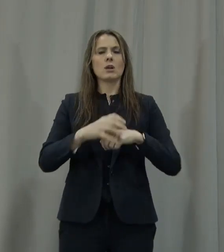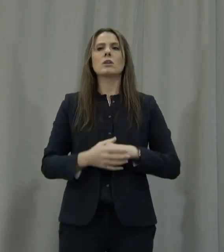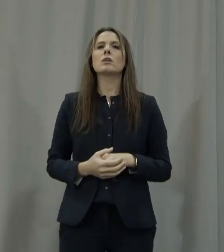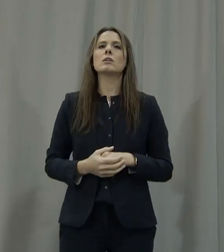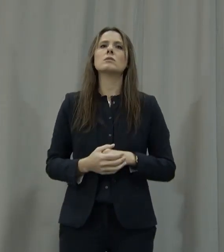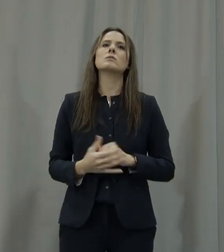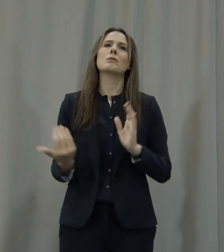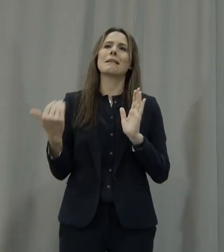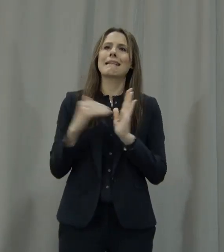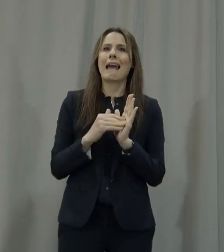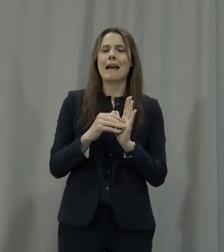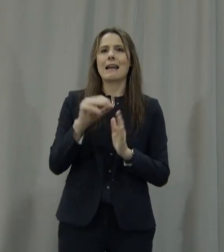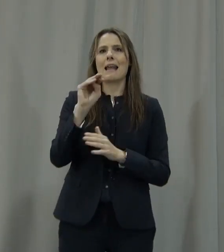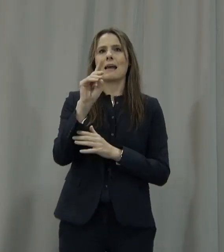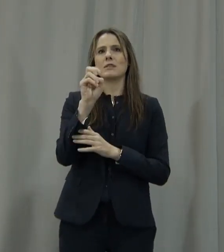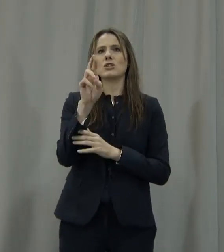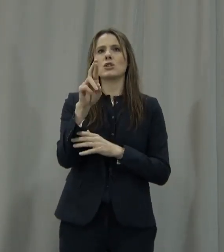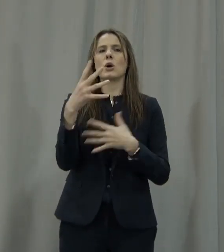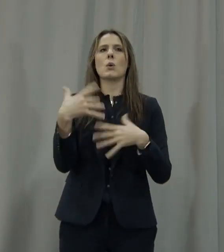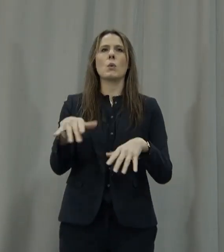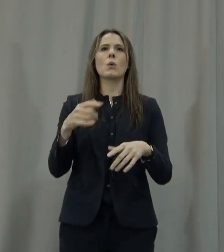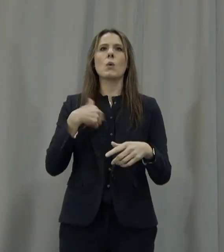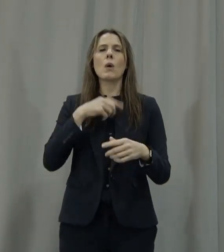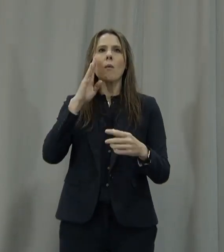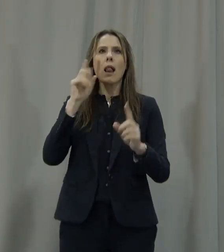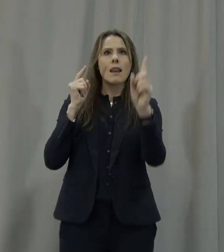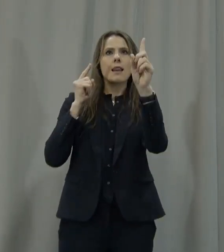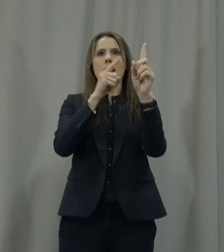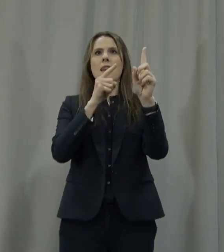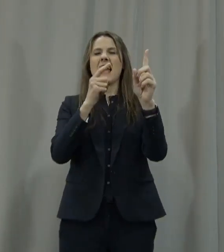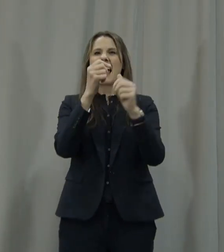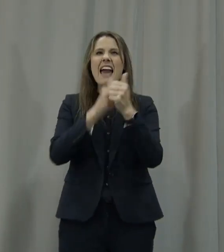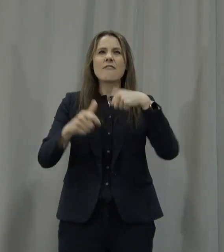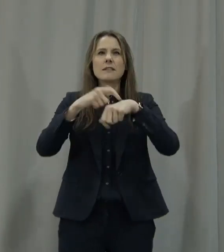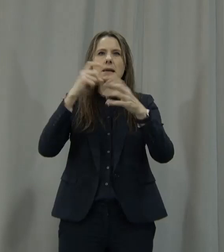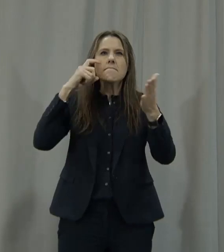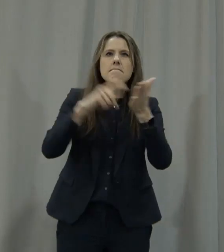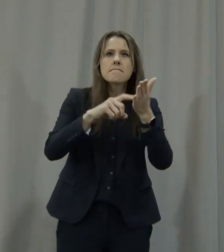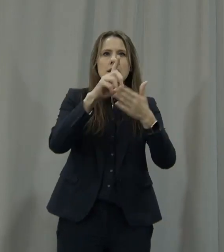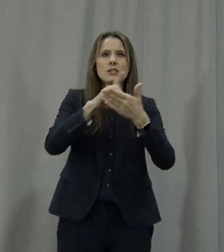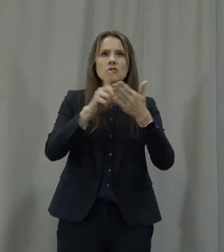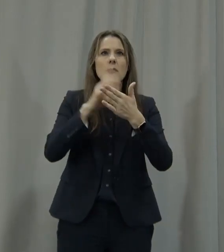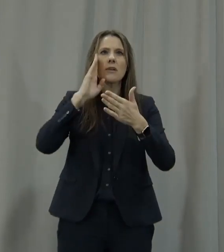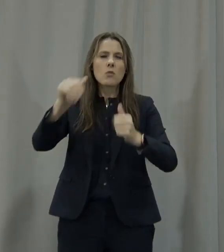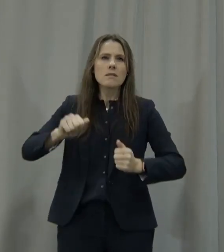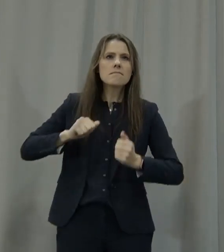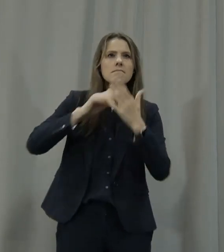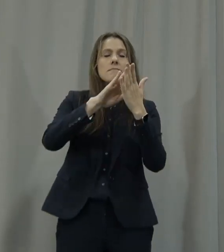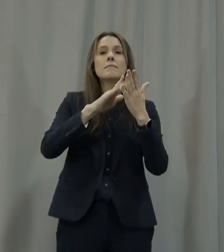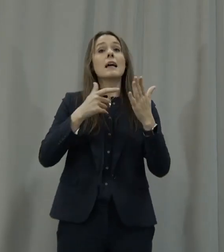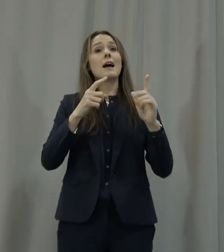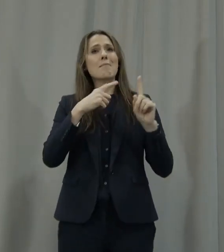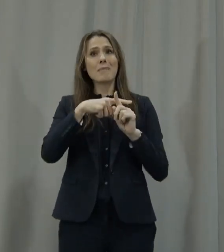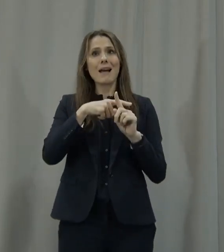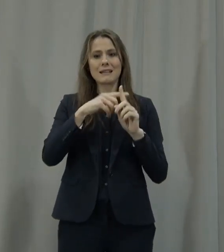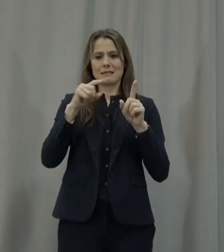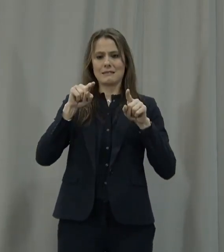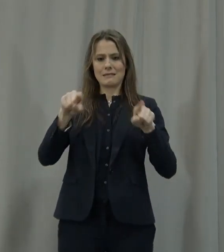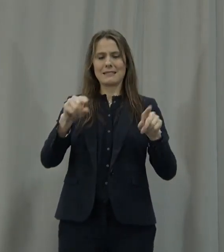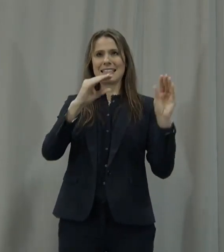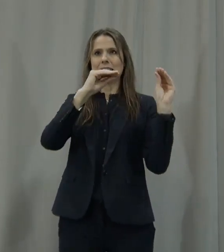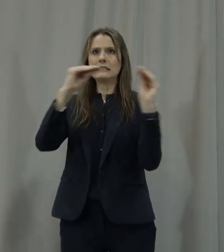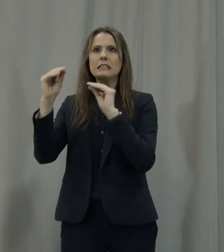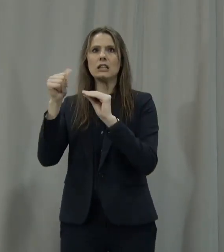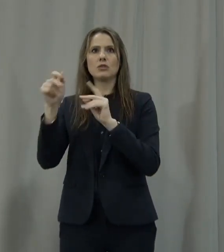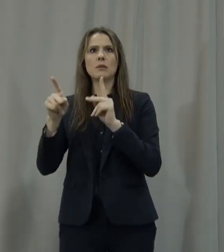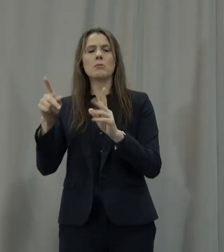again, as MDCR, is to attack discrimination at every level, educate people about that so they don't commit discrimination, and